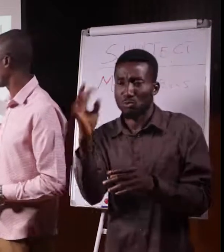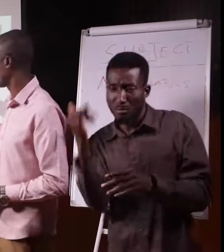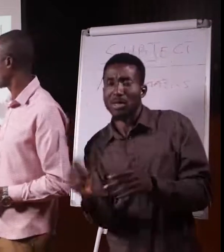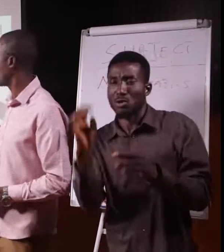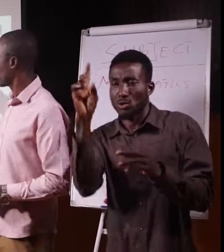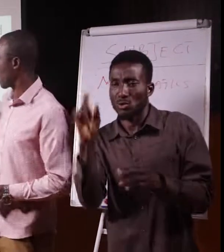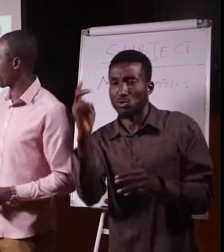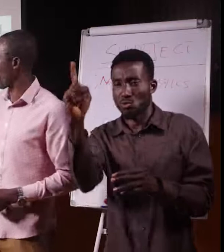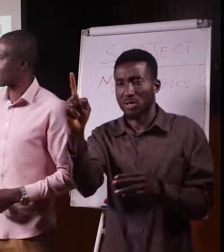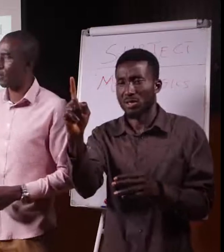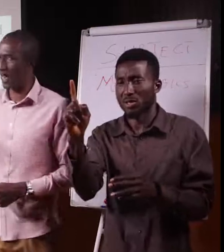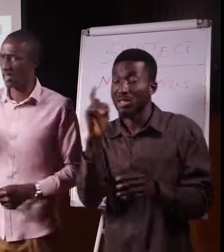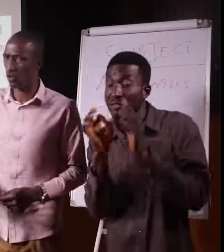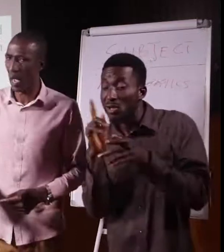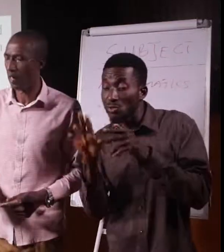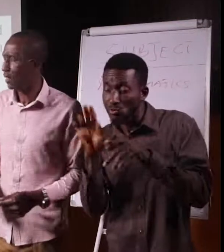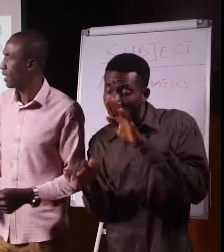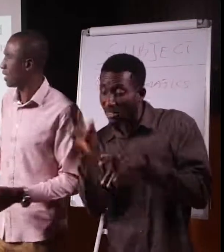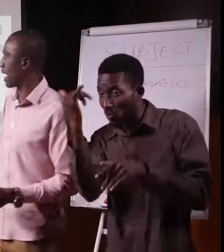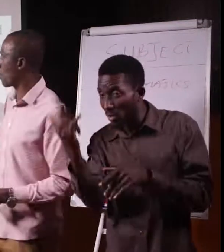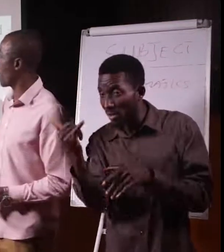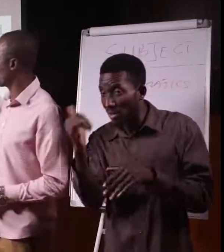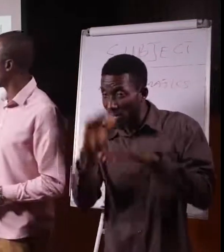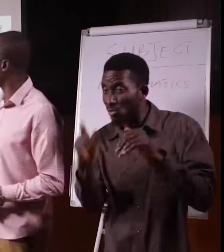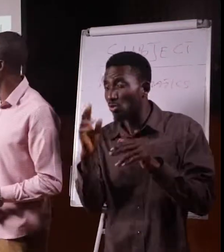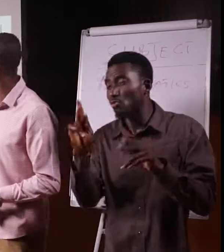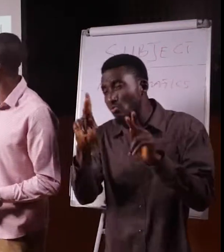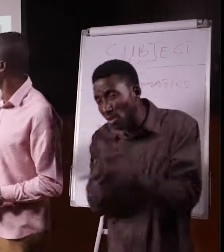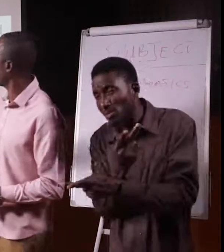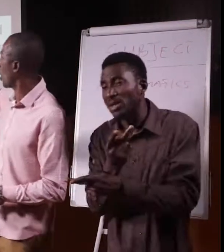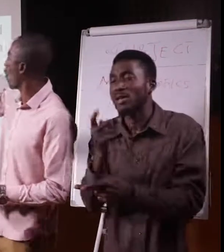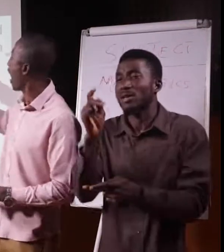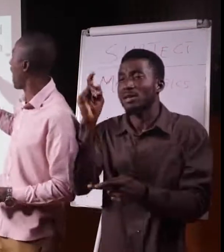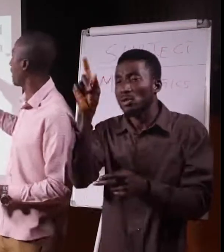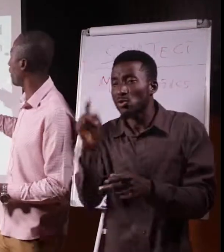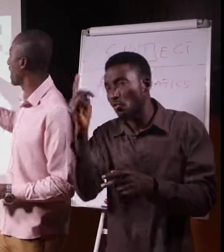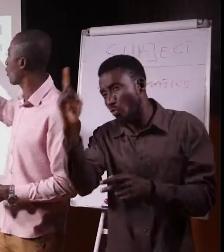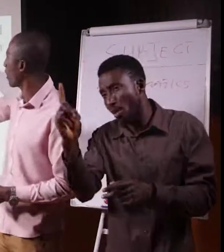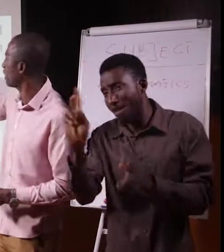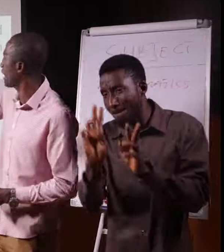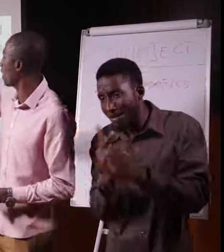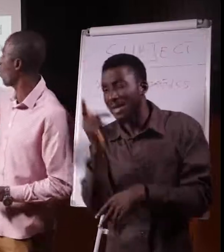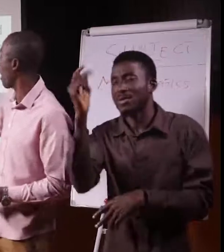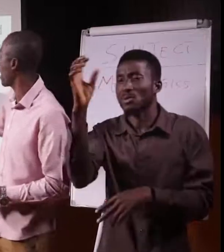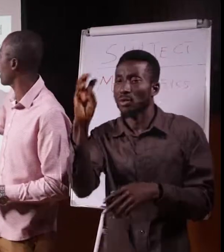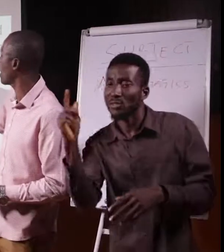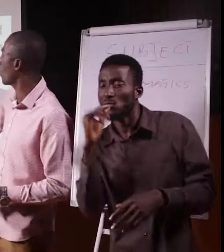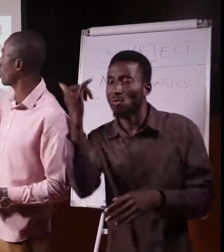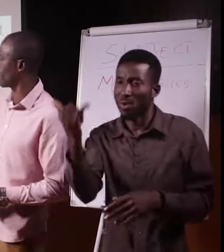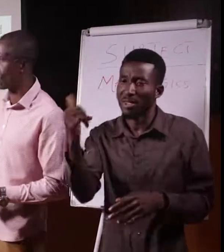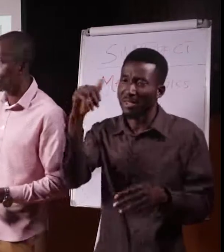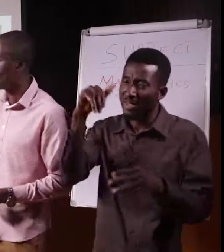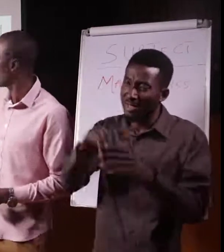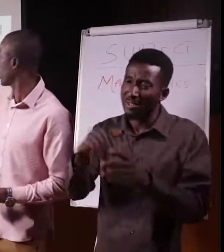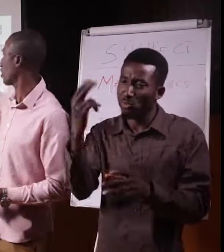1. If you are to balance y, then you are to multiply equation 1 by the coefficient of y in